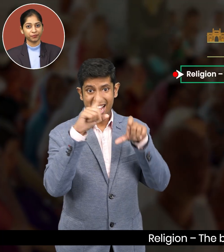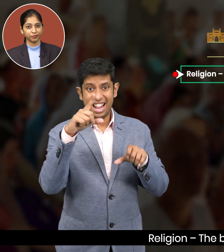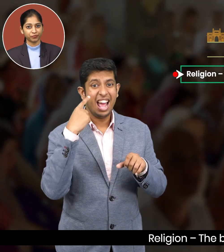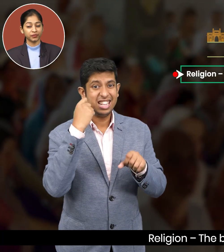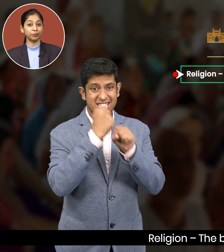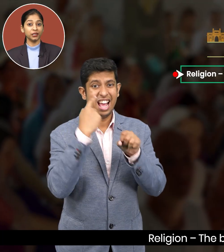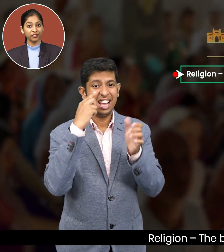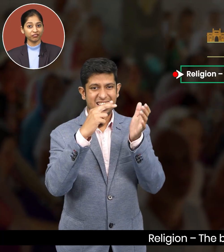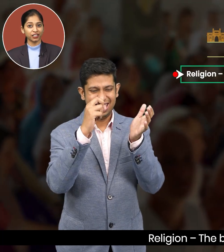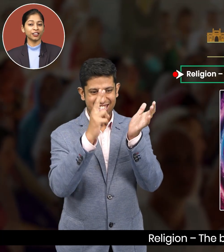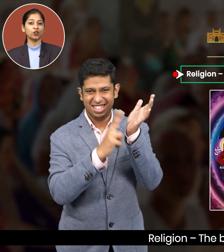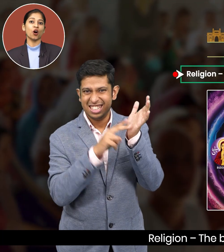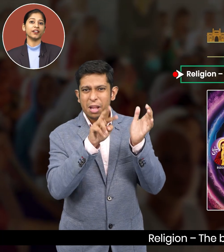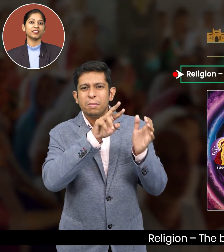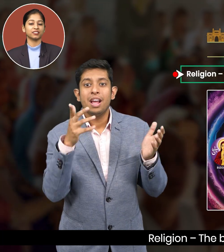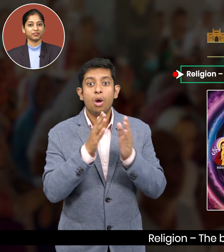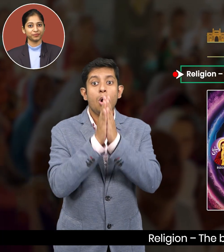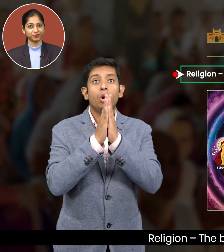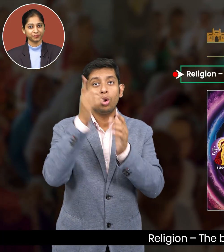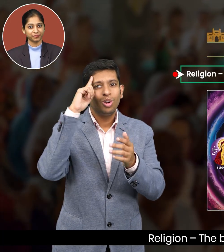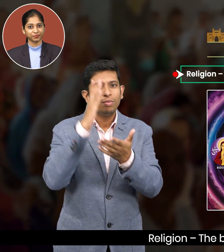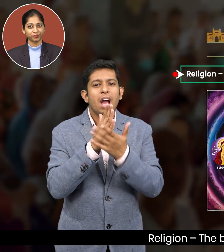Religion, the belief in God.